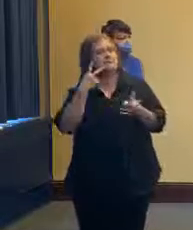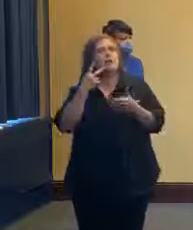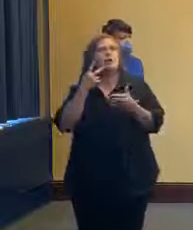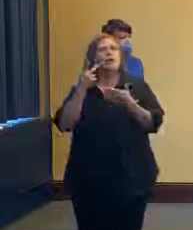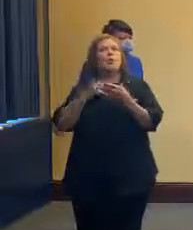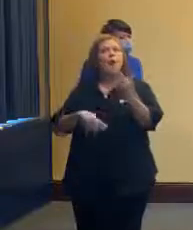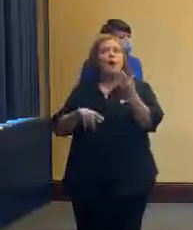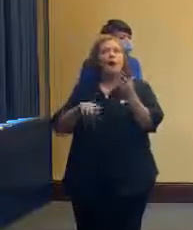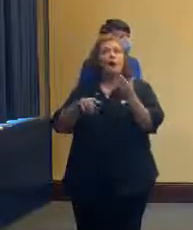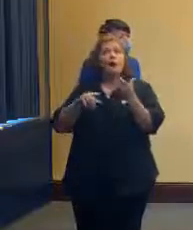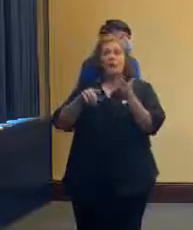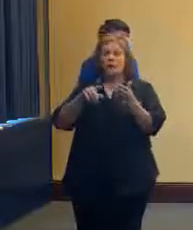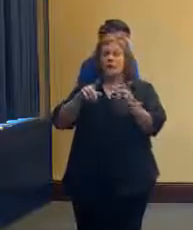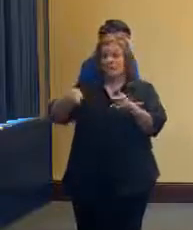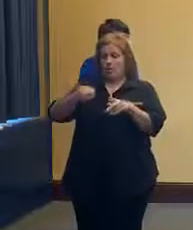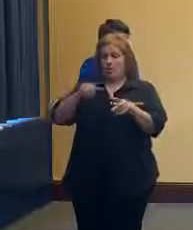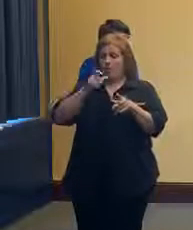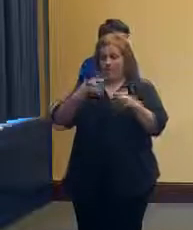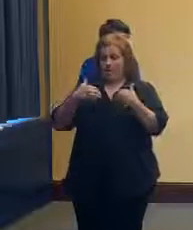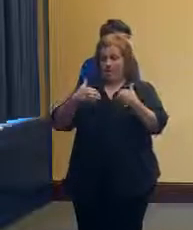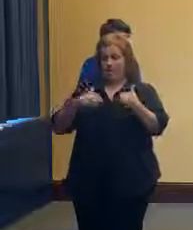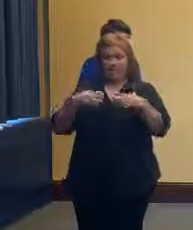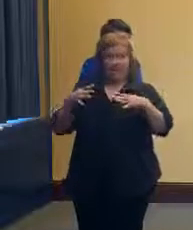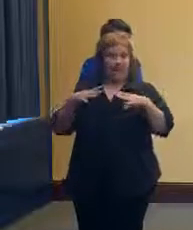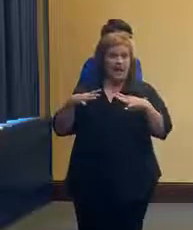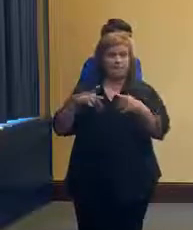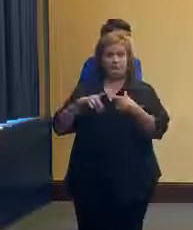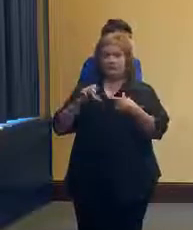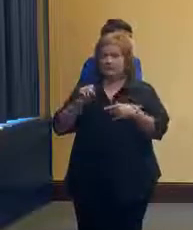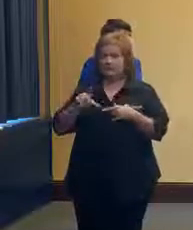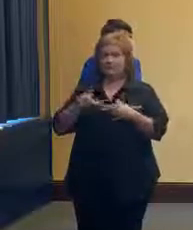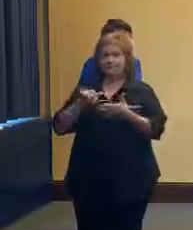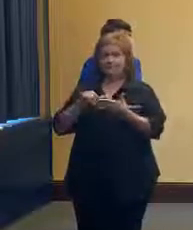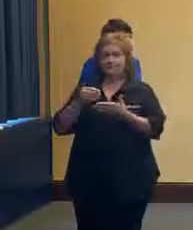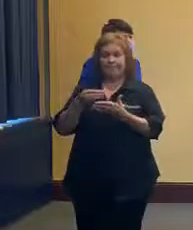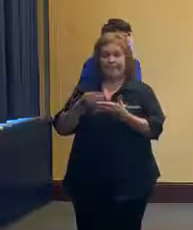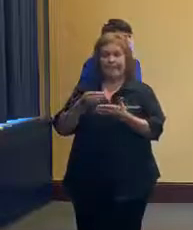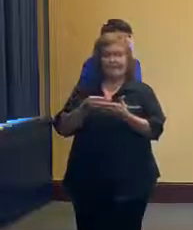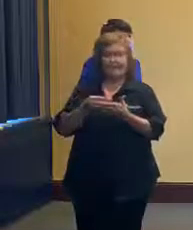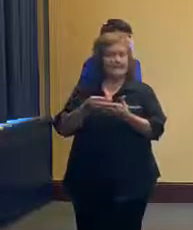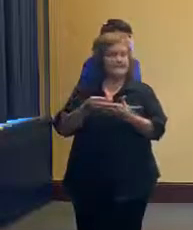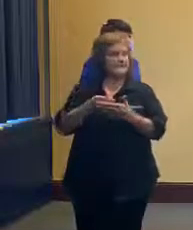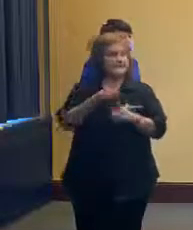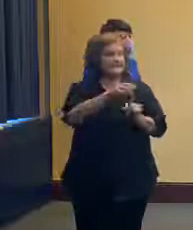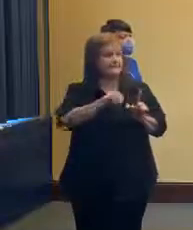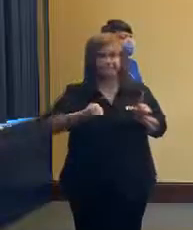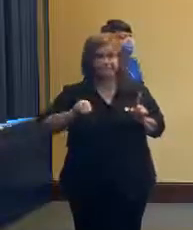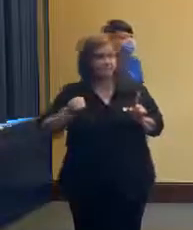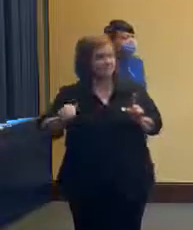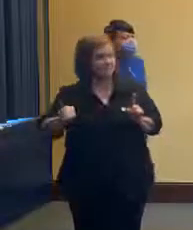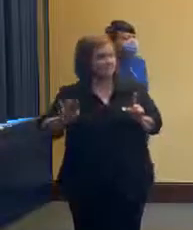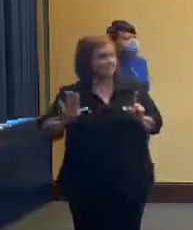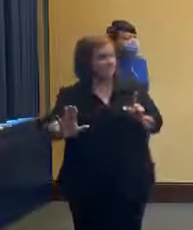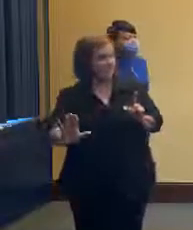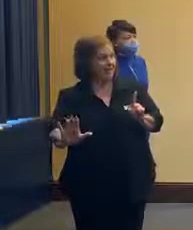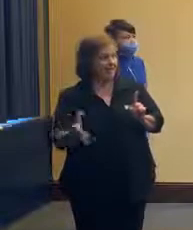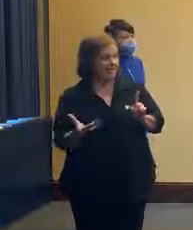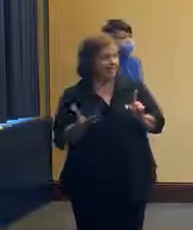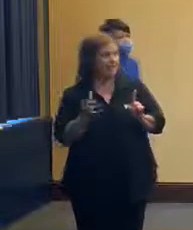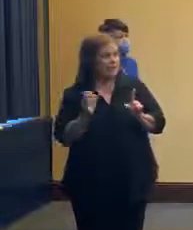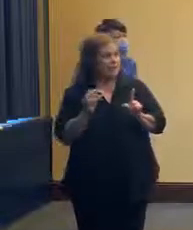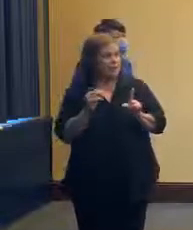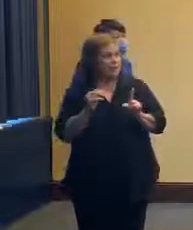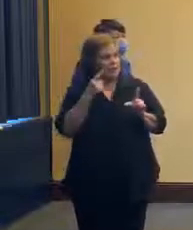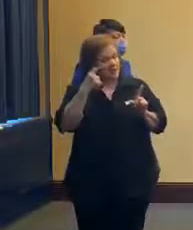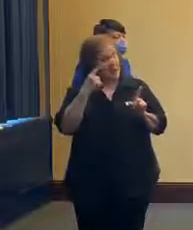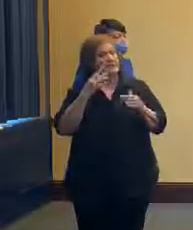of that signification. That puts a little pressure on our liquidity, depending on it, so we have to be thorough and thoughtful of that. So what may sound as a very